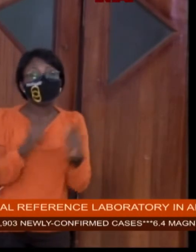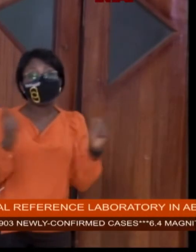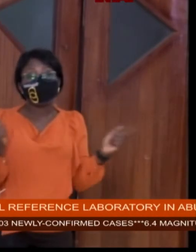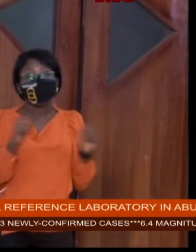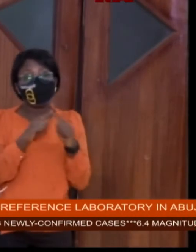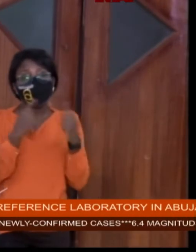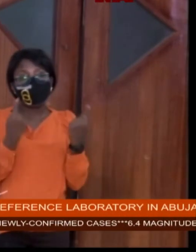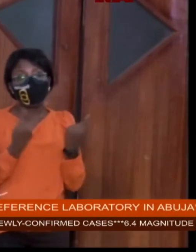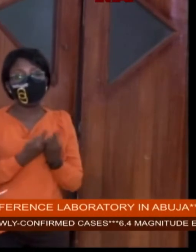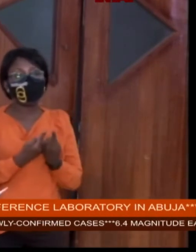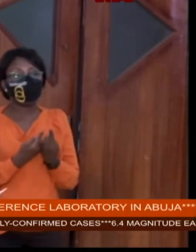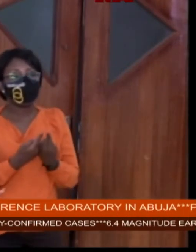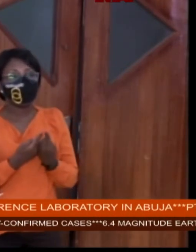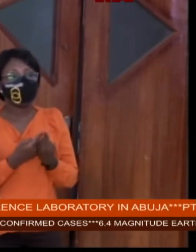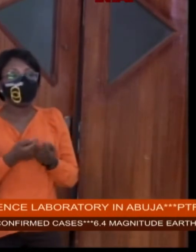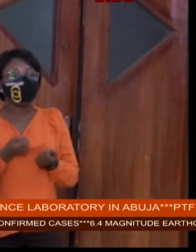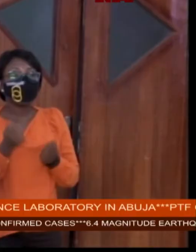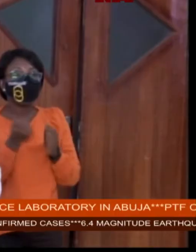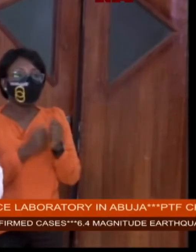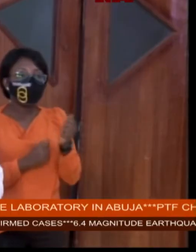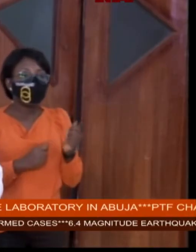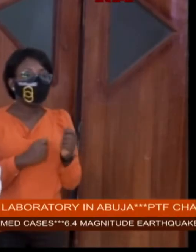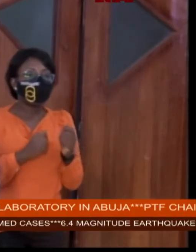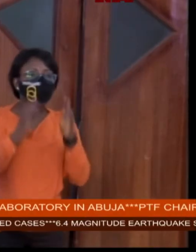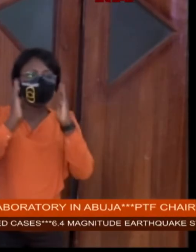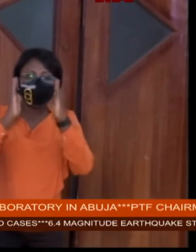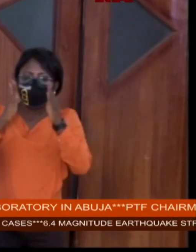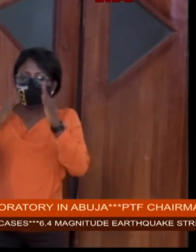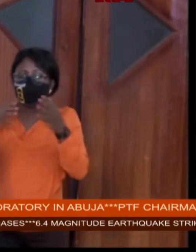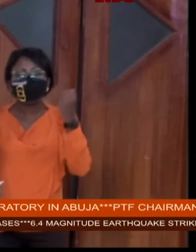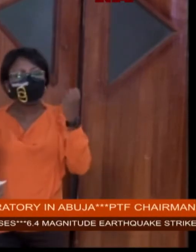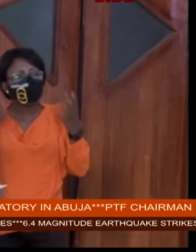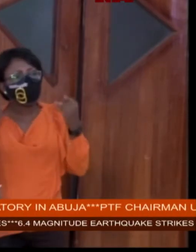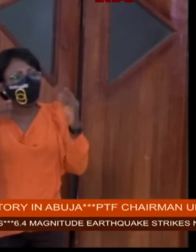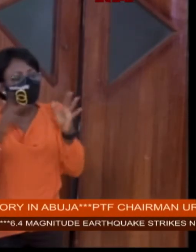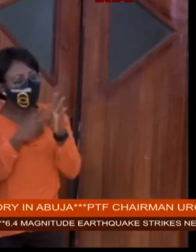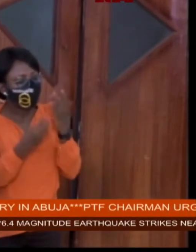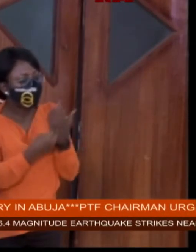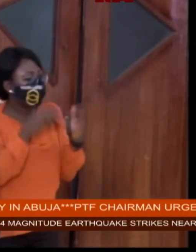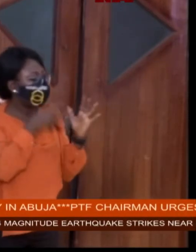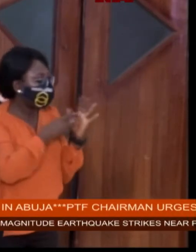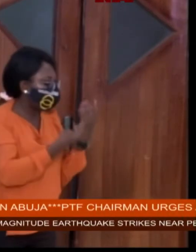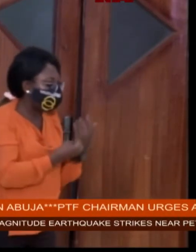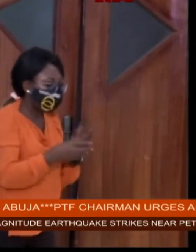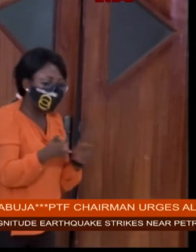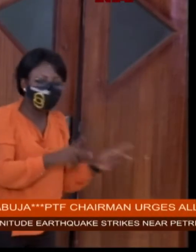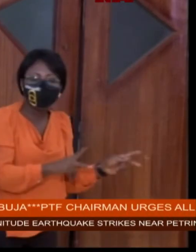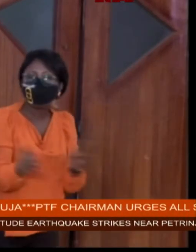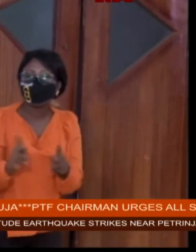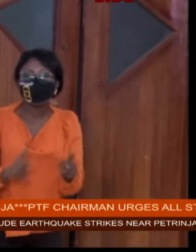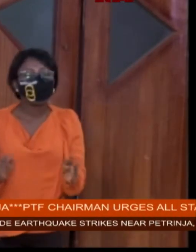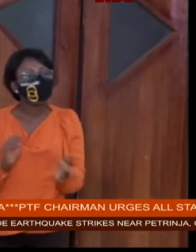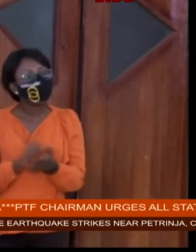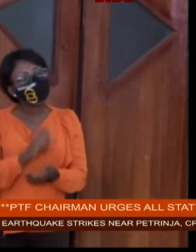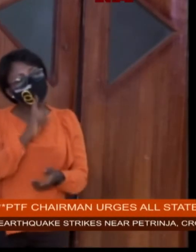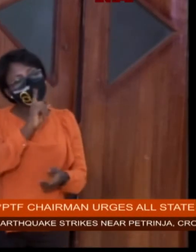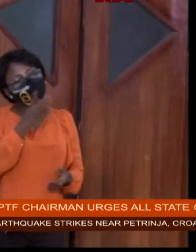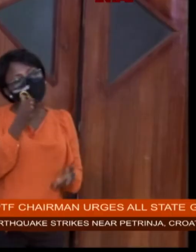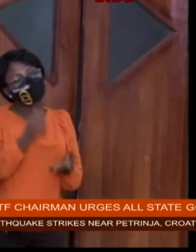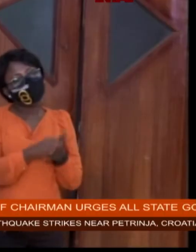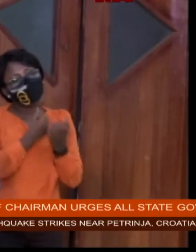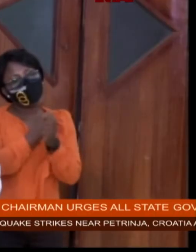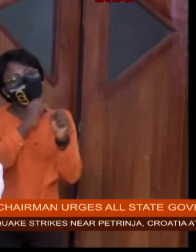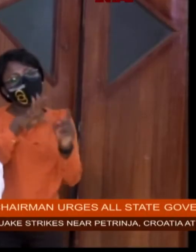crowds. Avoid attending to so many events. That is one way you can